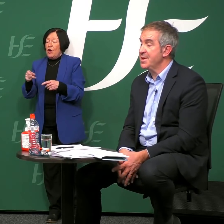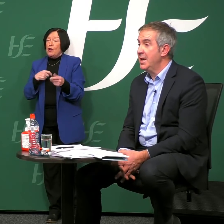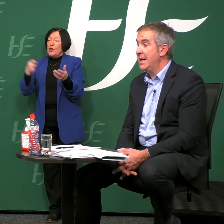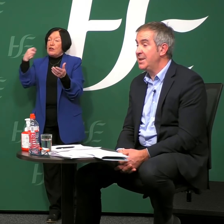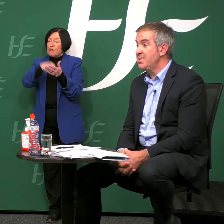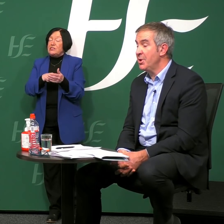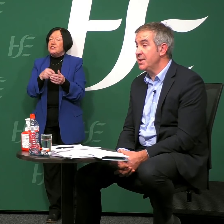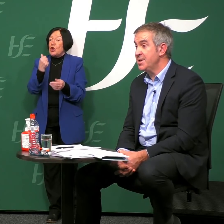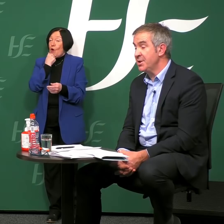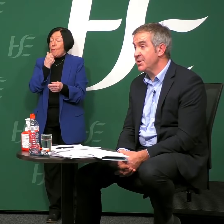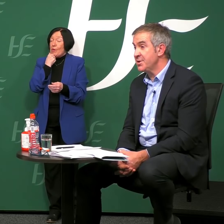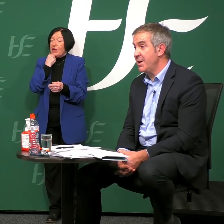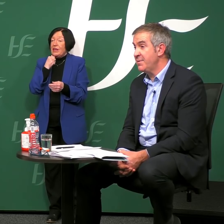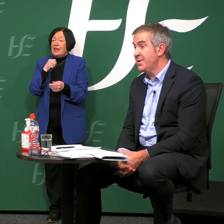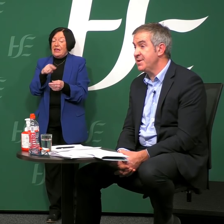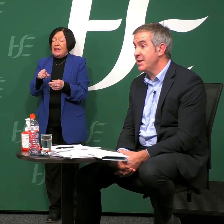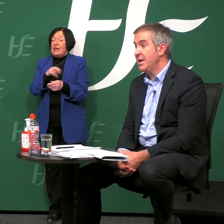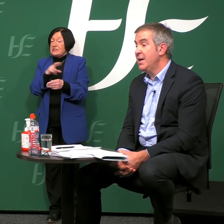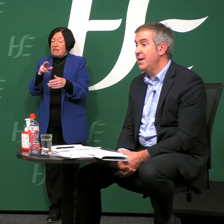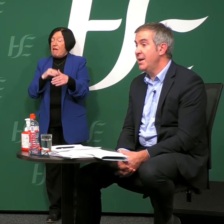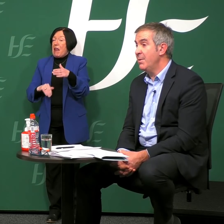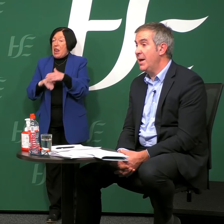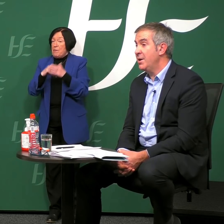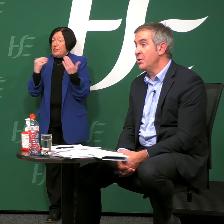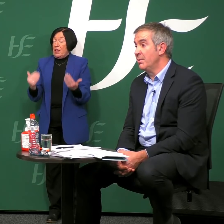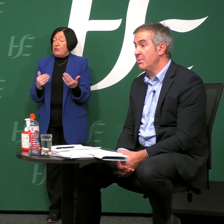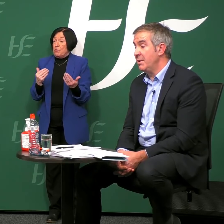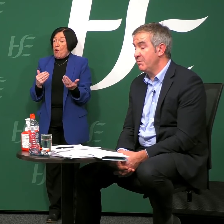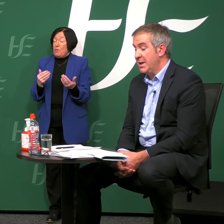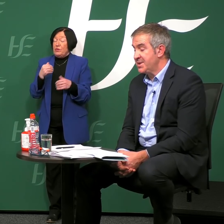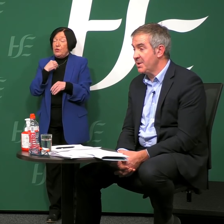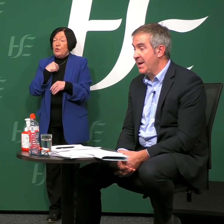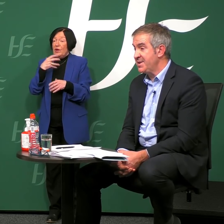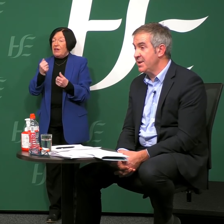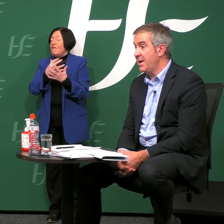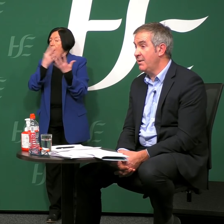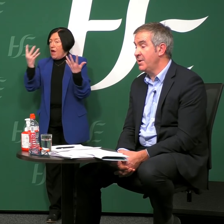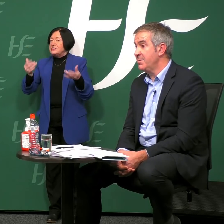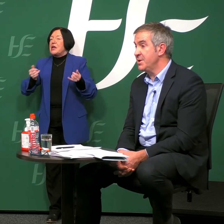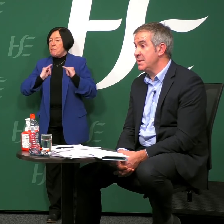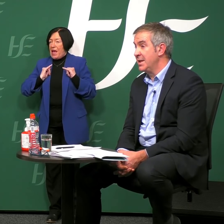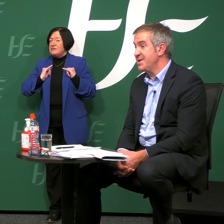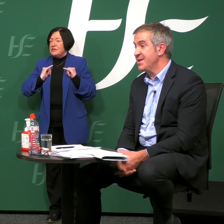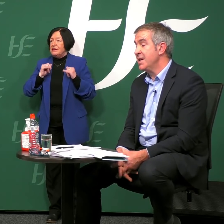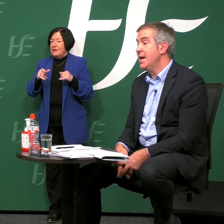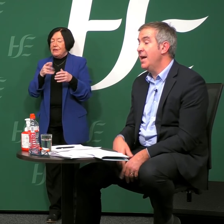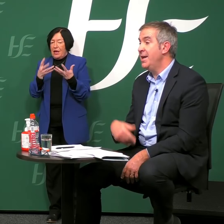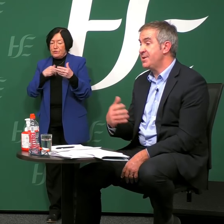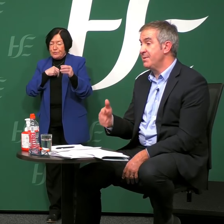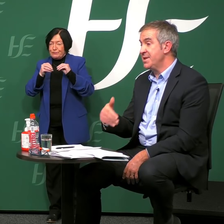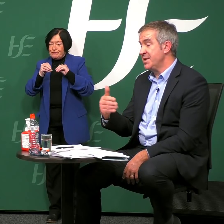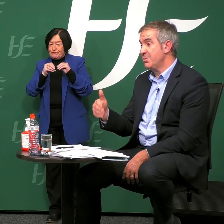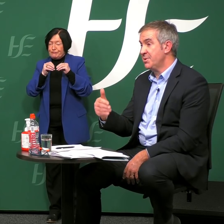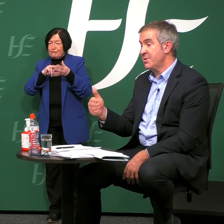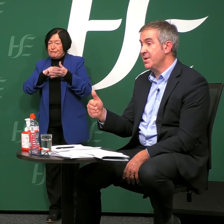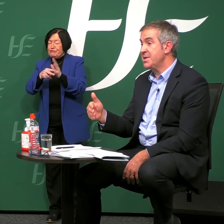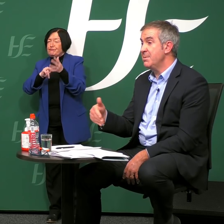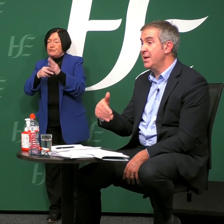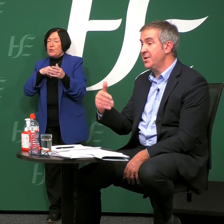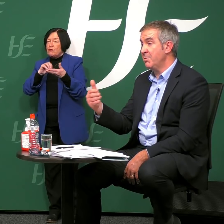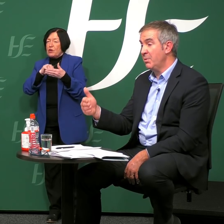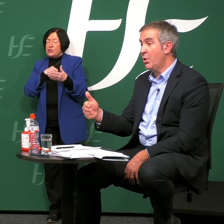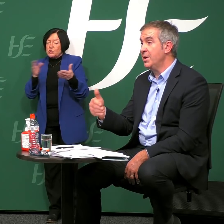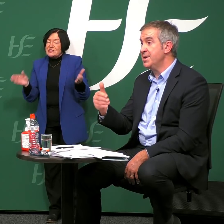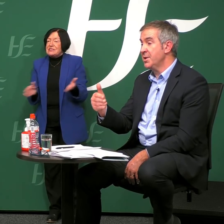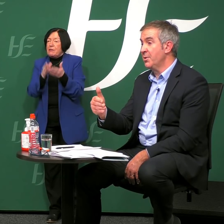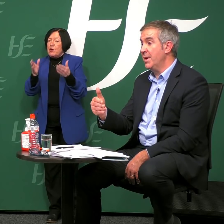the workforce. At this point, it isn't a constraint for us in any way. We lots of capacity there in terms of utilising it, and hence the reason I suppose we're trying to